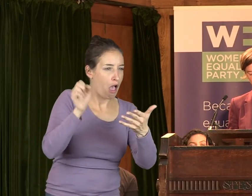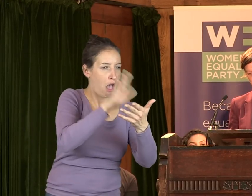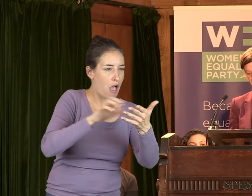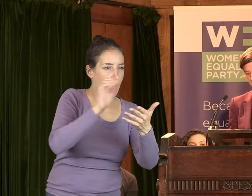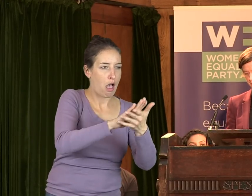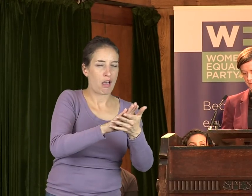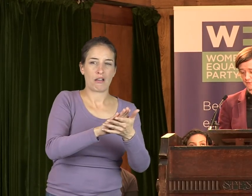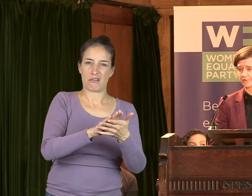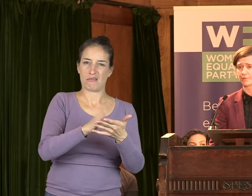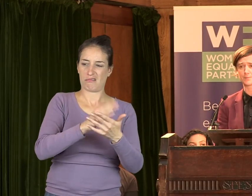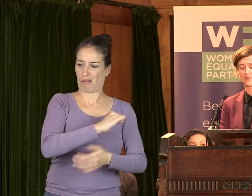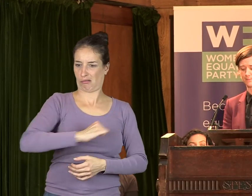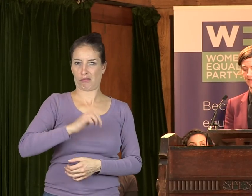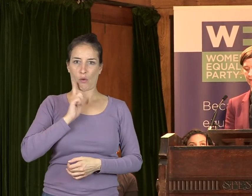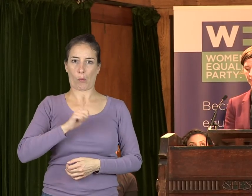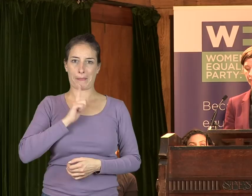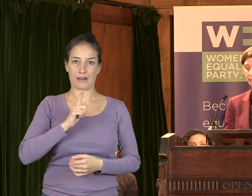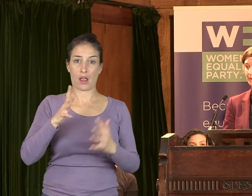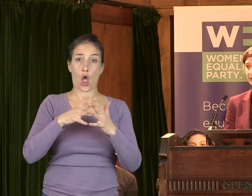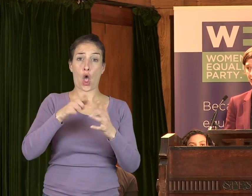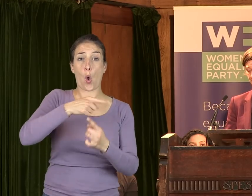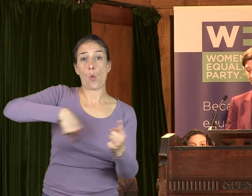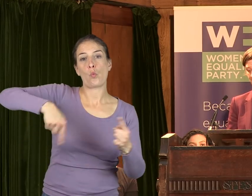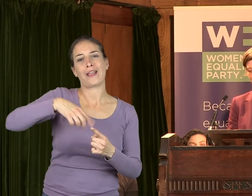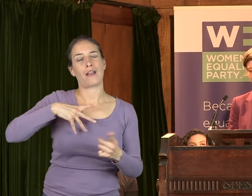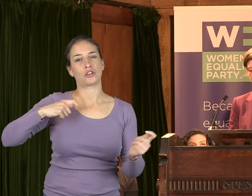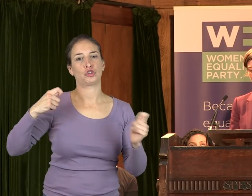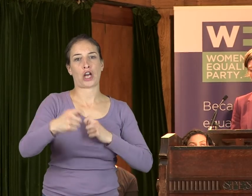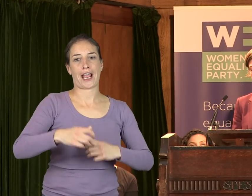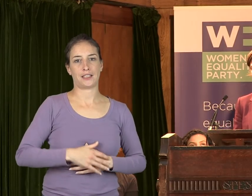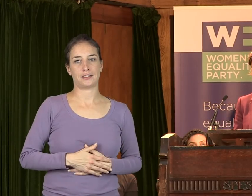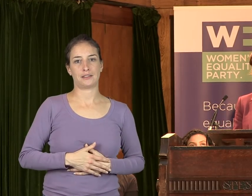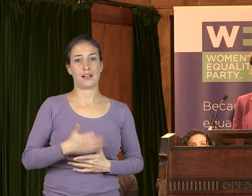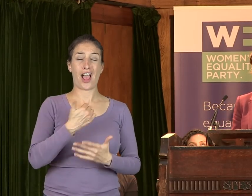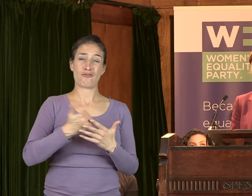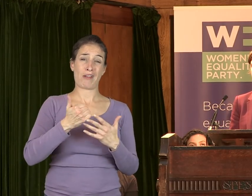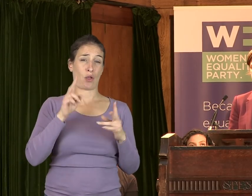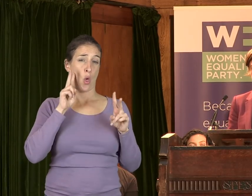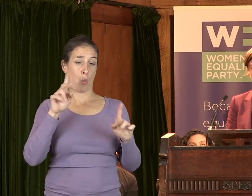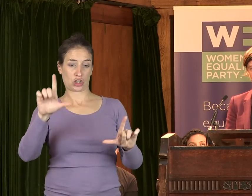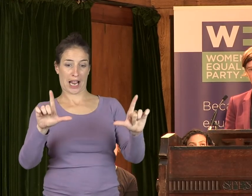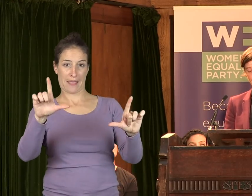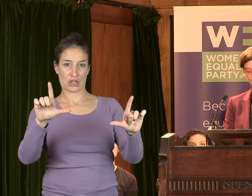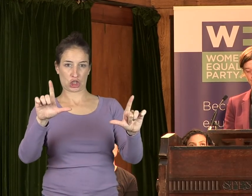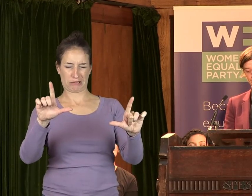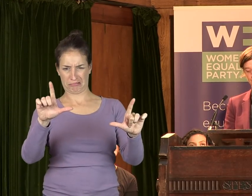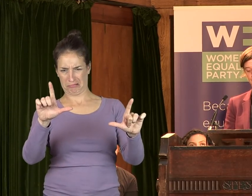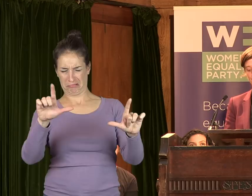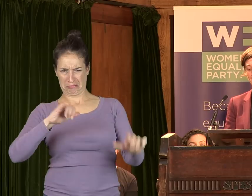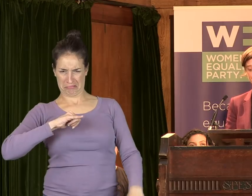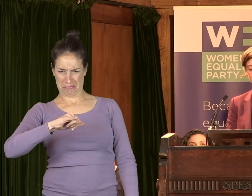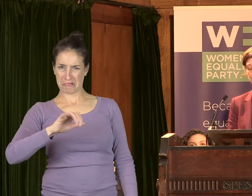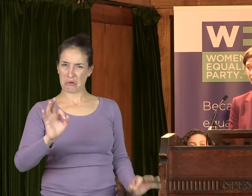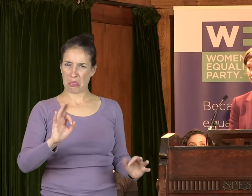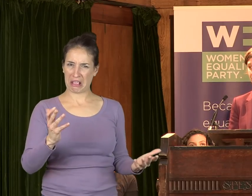watched TV content that doesn't represent me or the women I know. Where are the women whose families aren't nuclear?